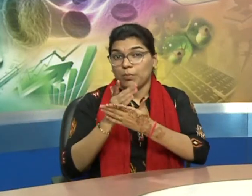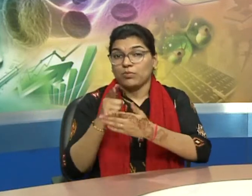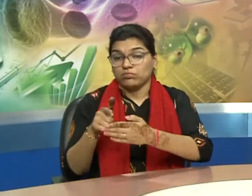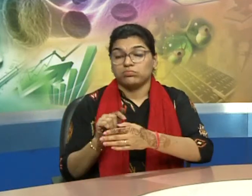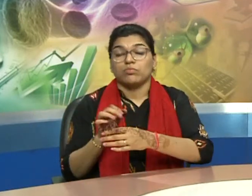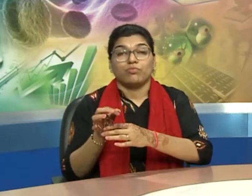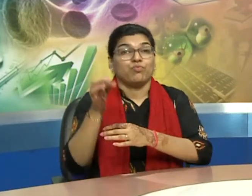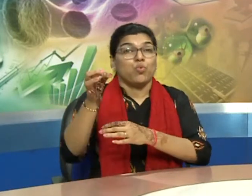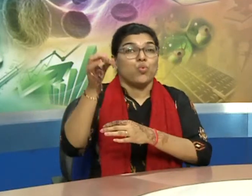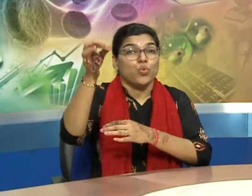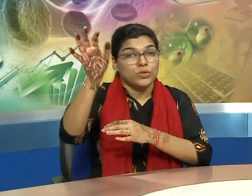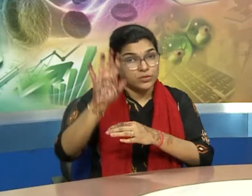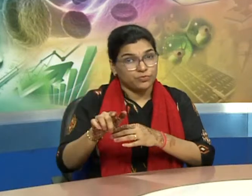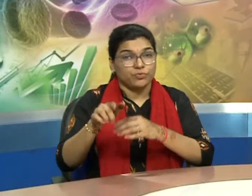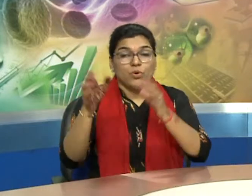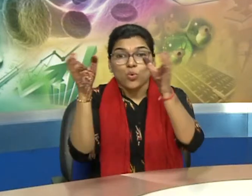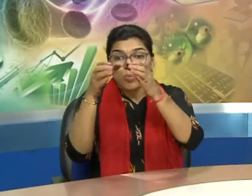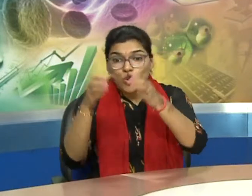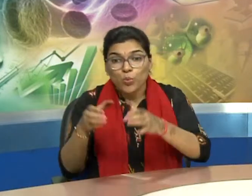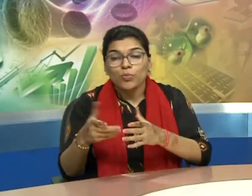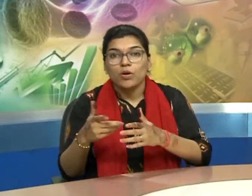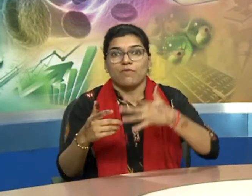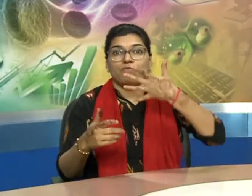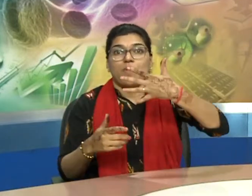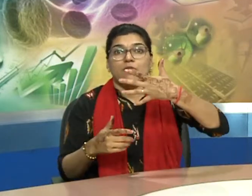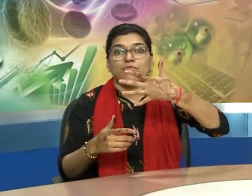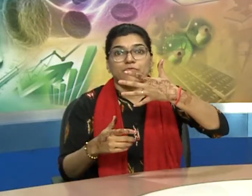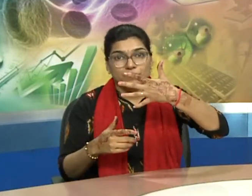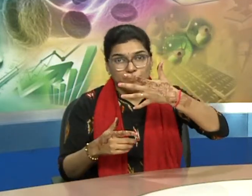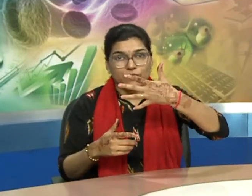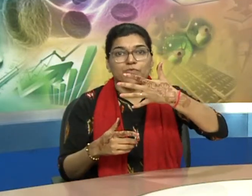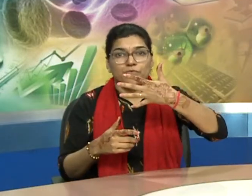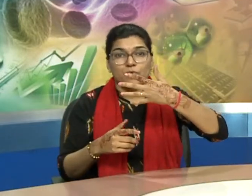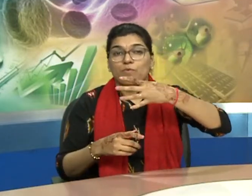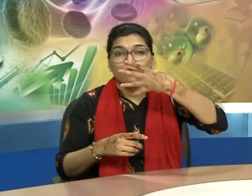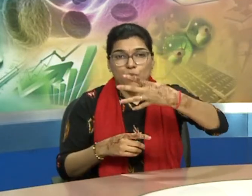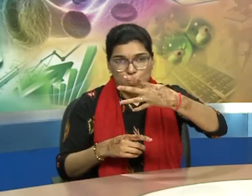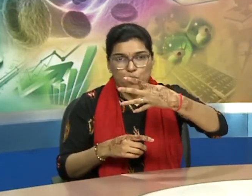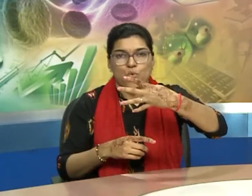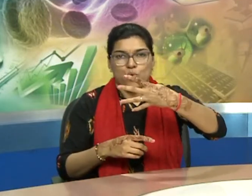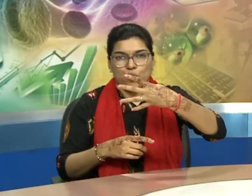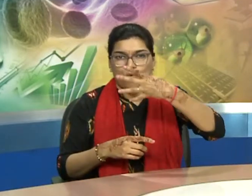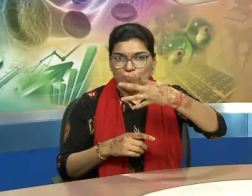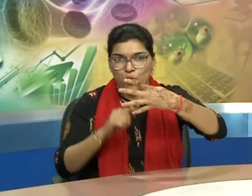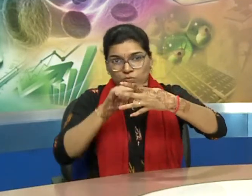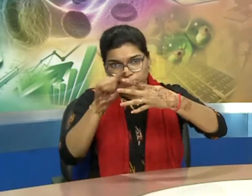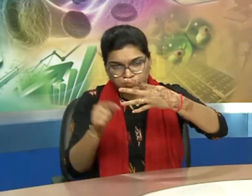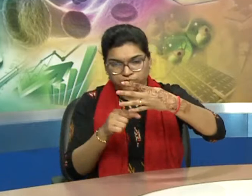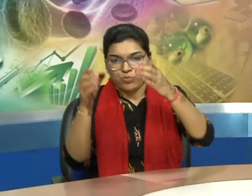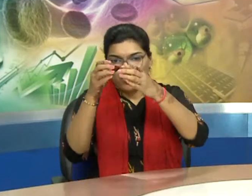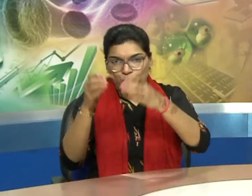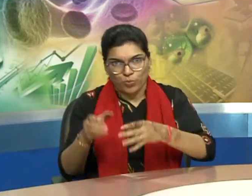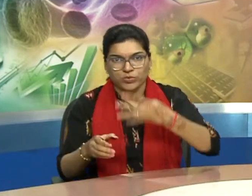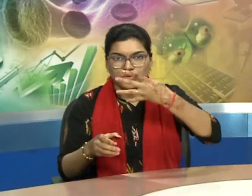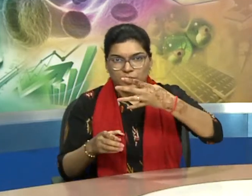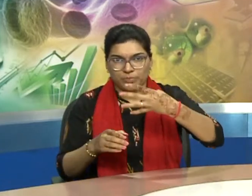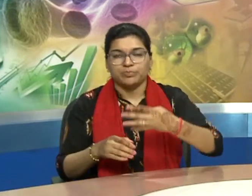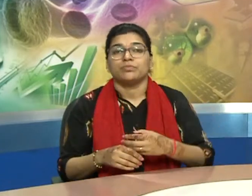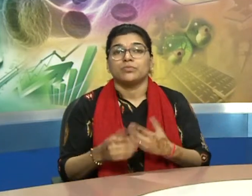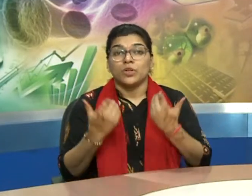And if we try to understand about the college library, then we can understand that college libraries